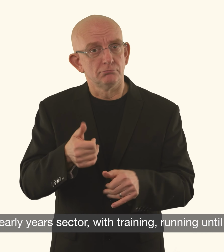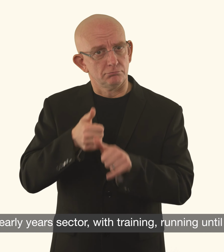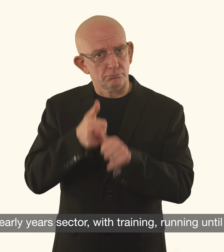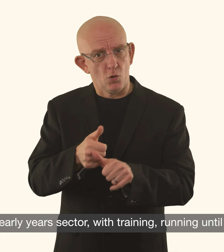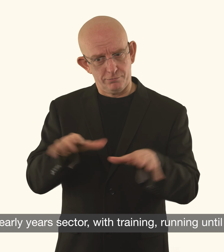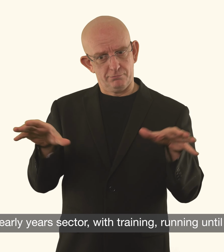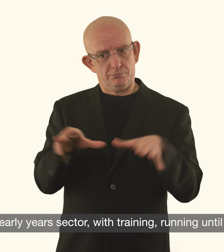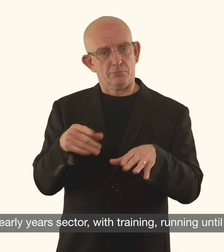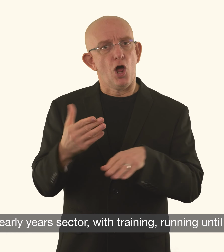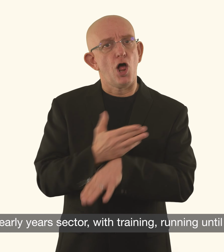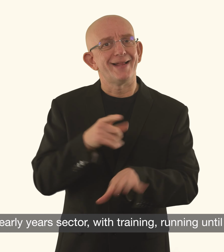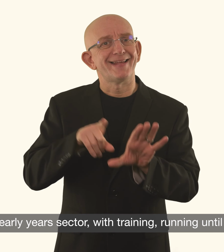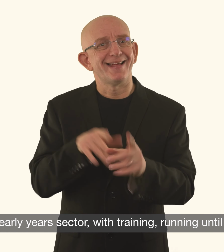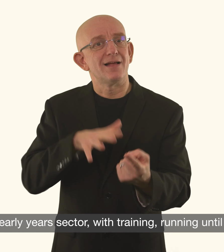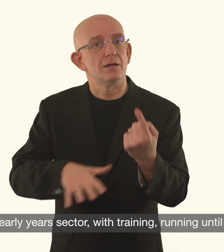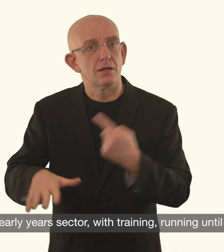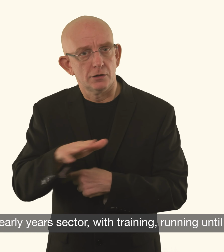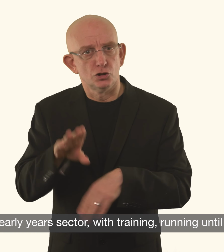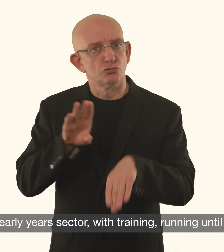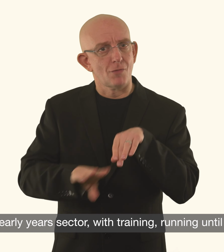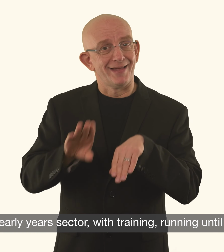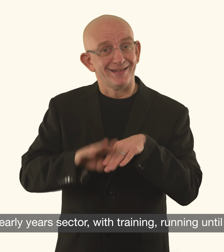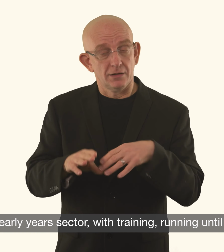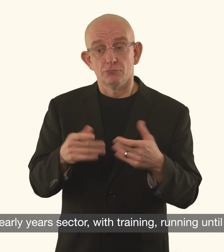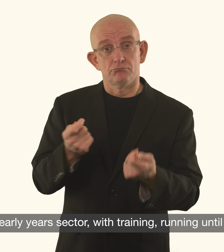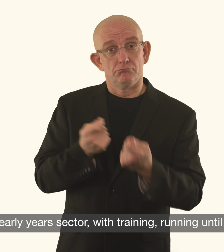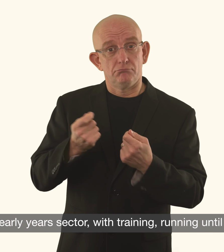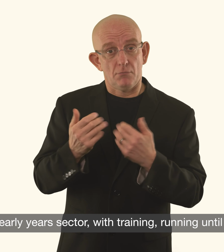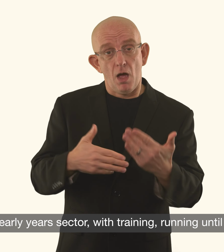4. support the Early Years sector with training running up until August 2024.